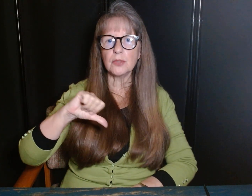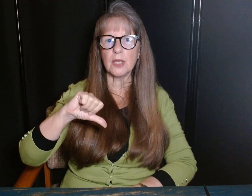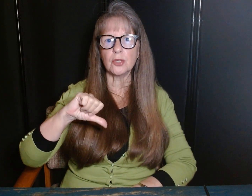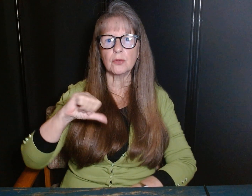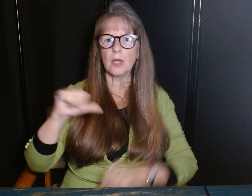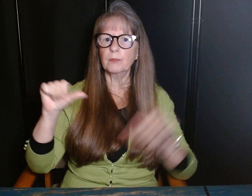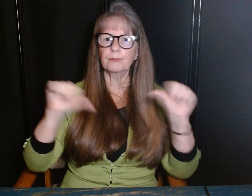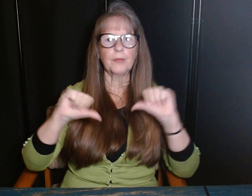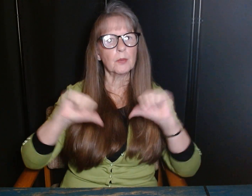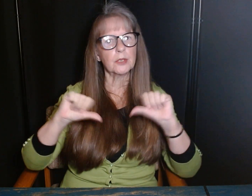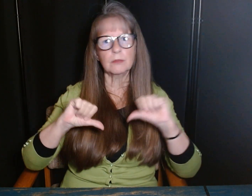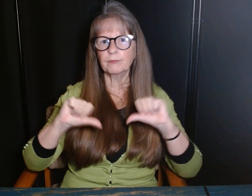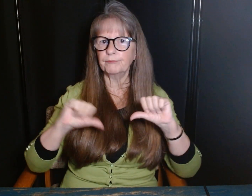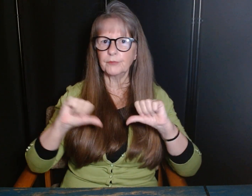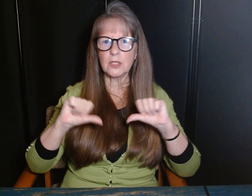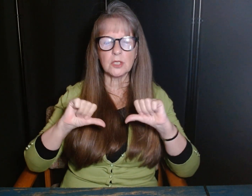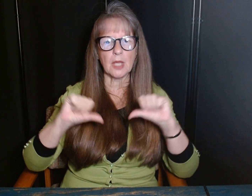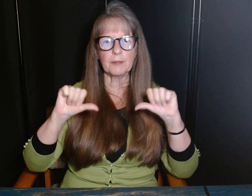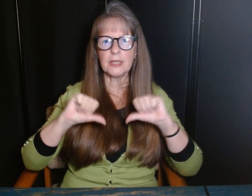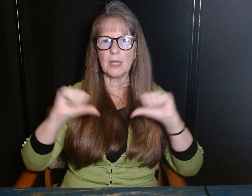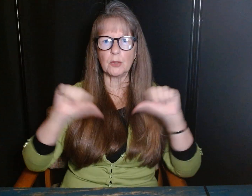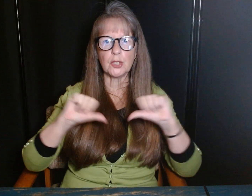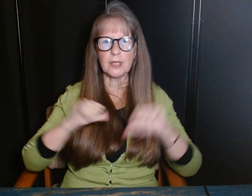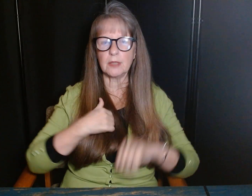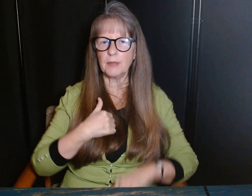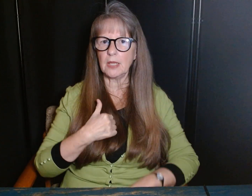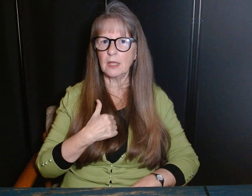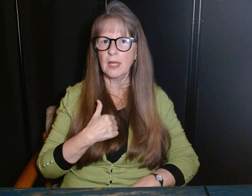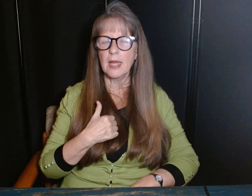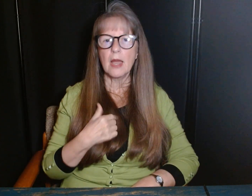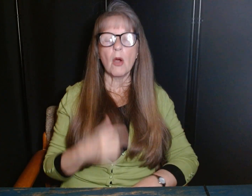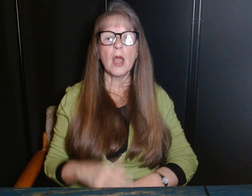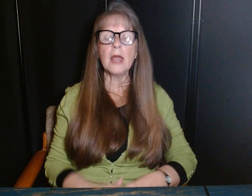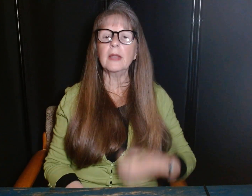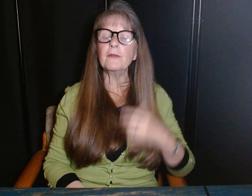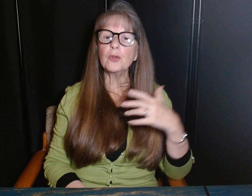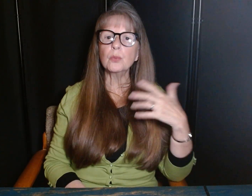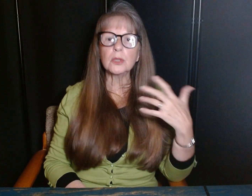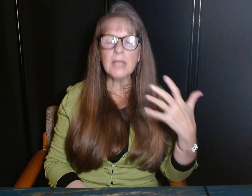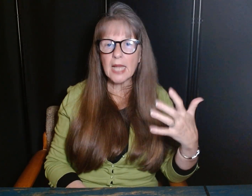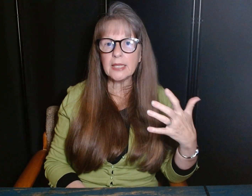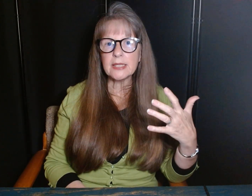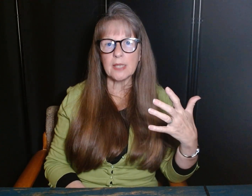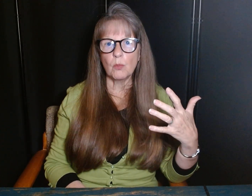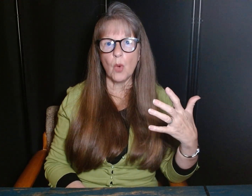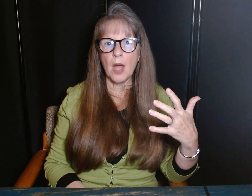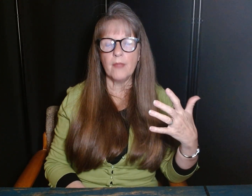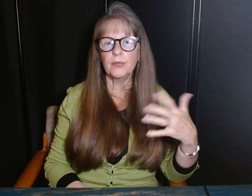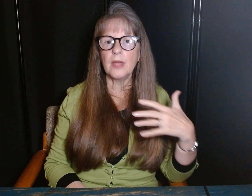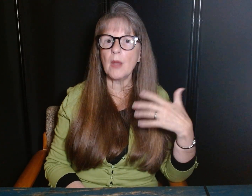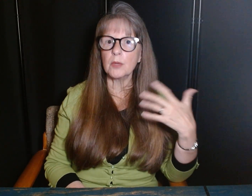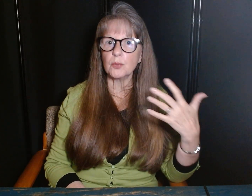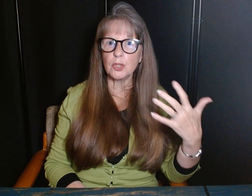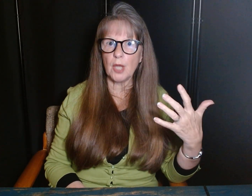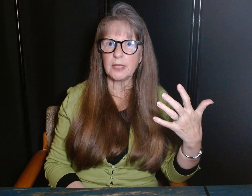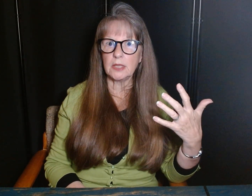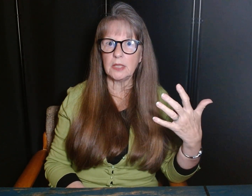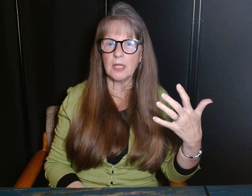too. This is like big time rejected me. And if you were telling someone that I was rejected,